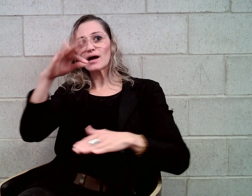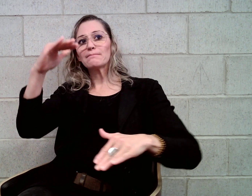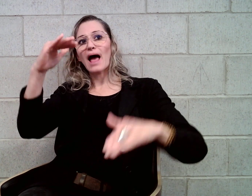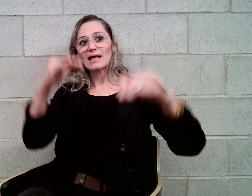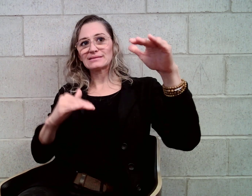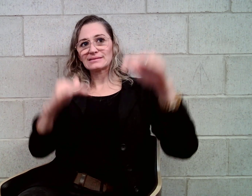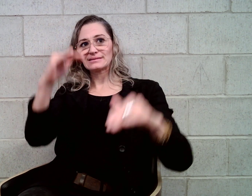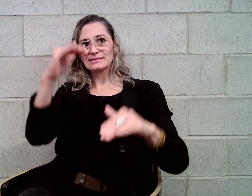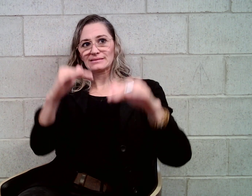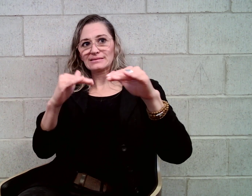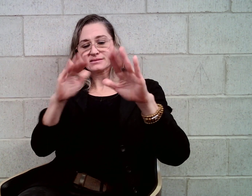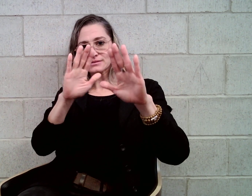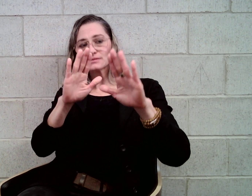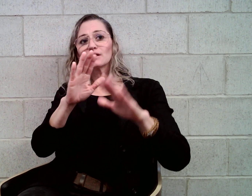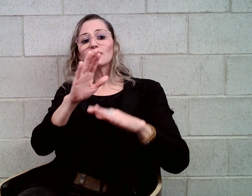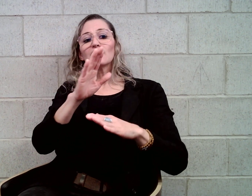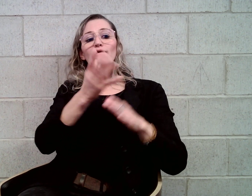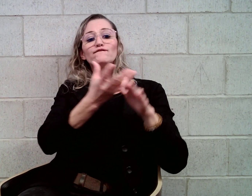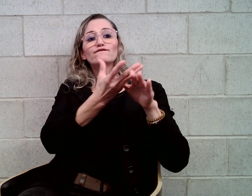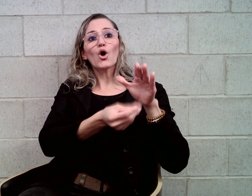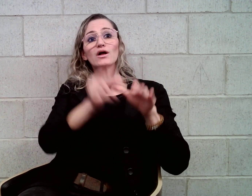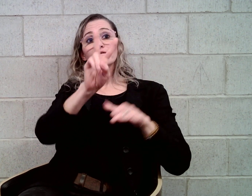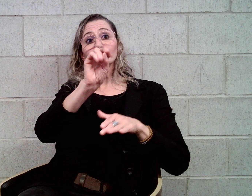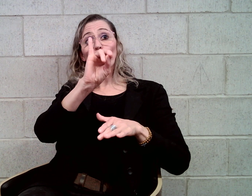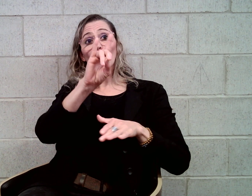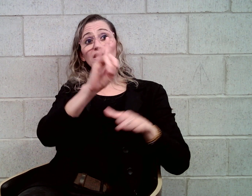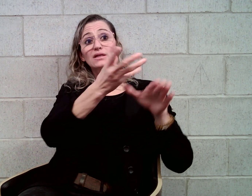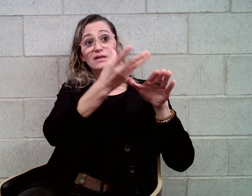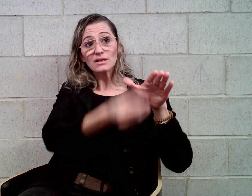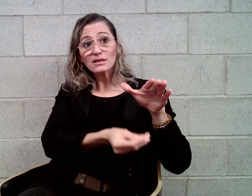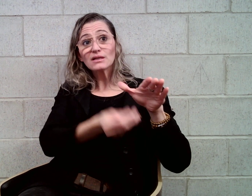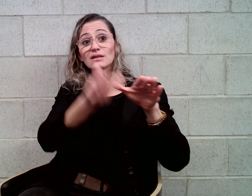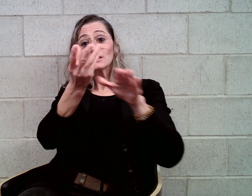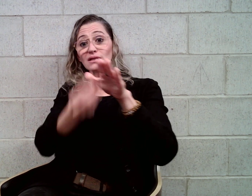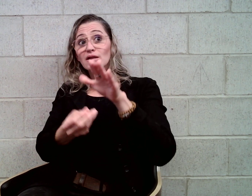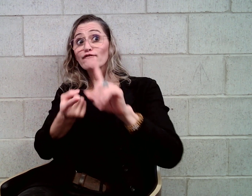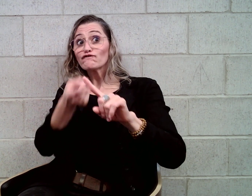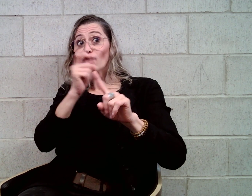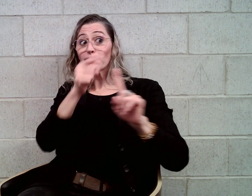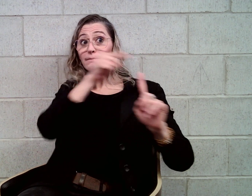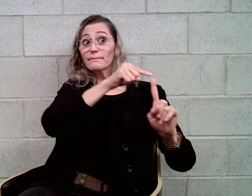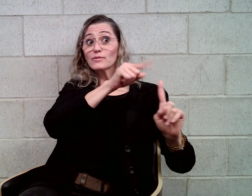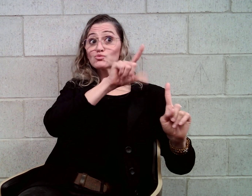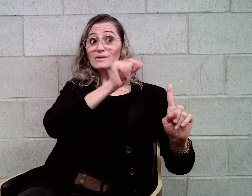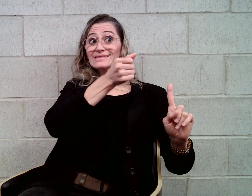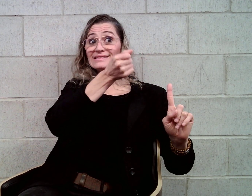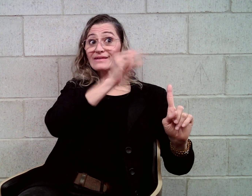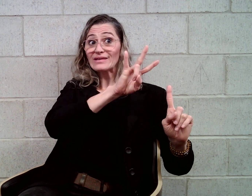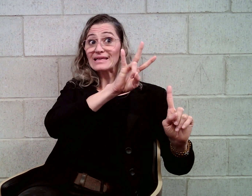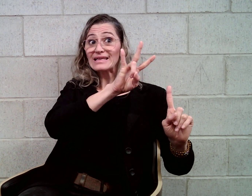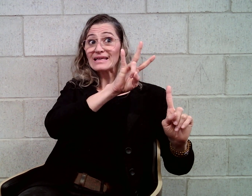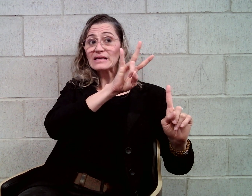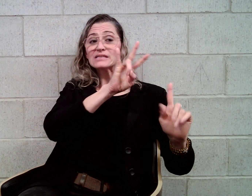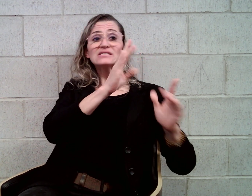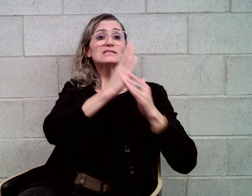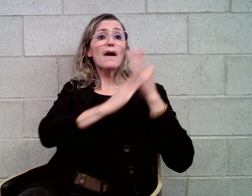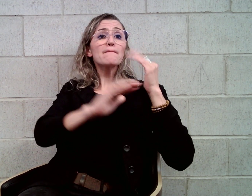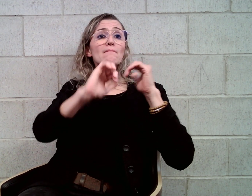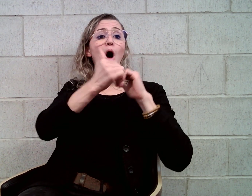2019, that's where we started to find the balance. So the gaps, the voids in 2017, the